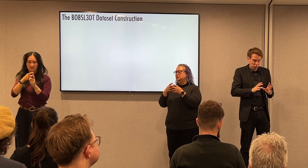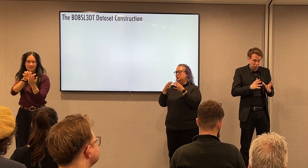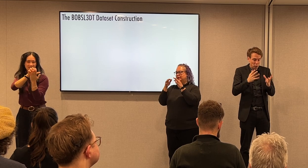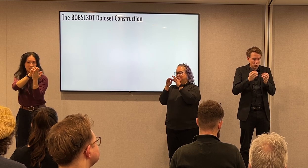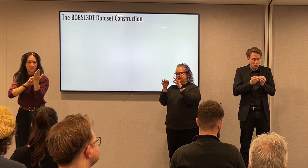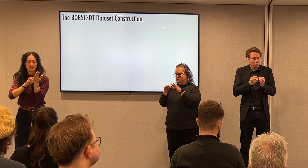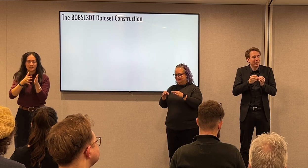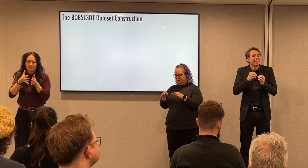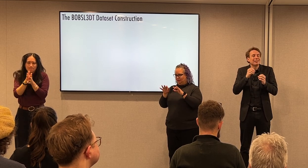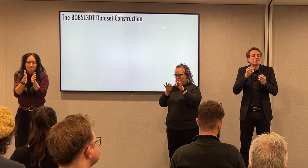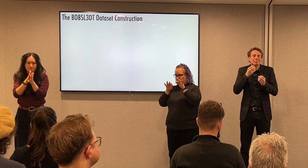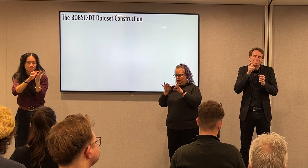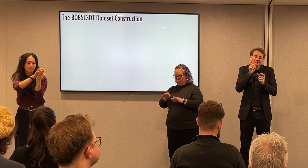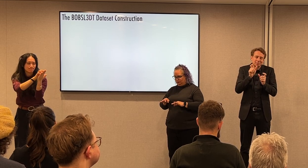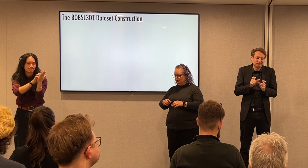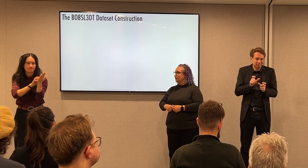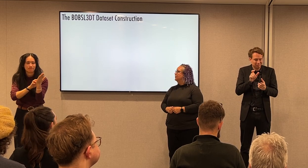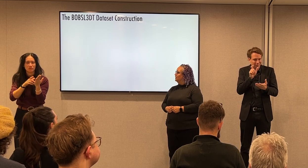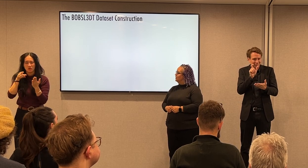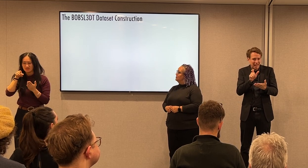So